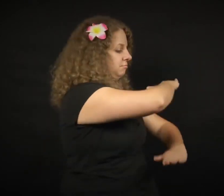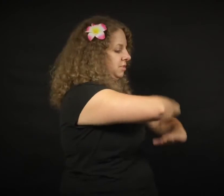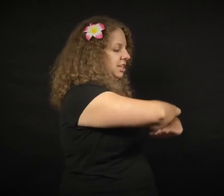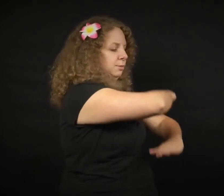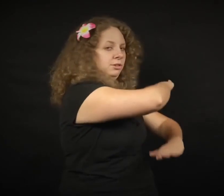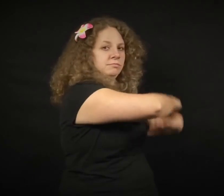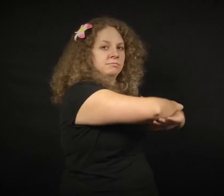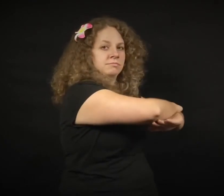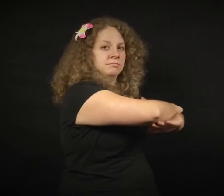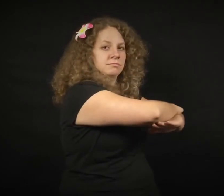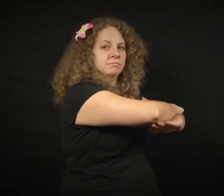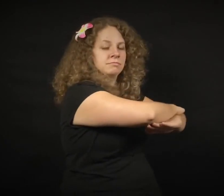Table.